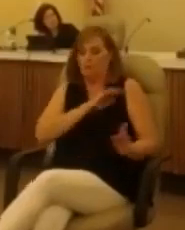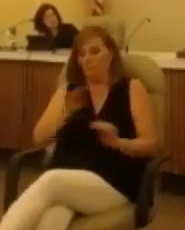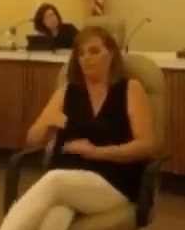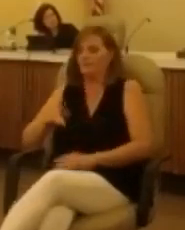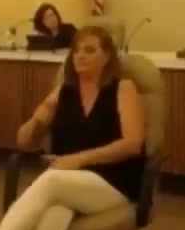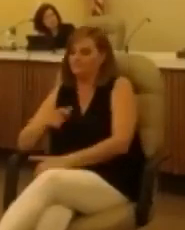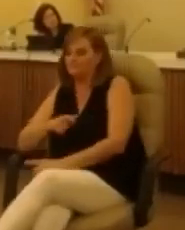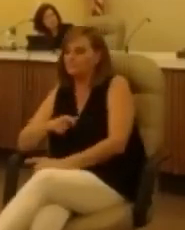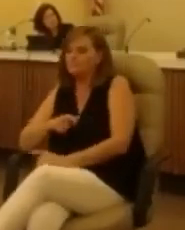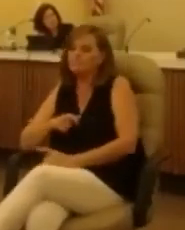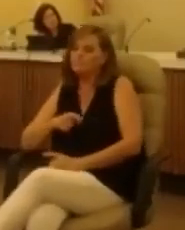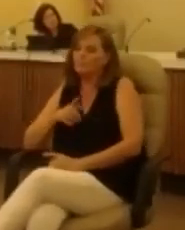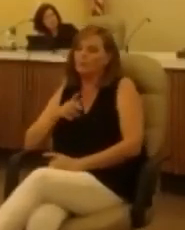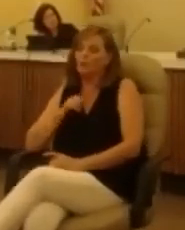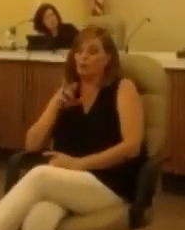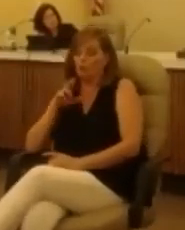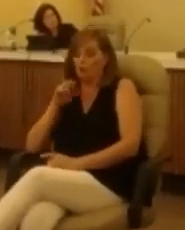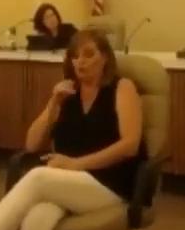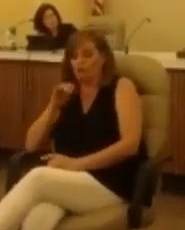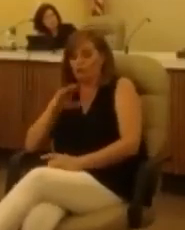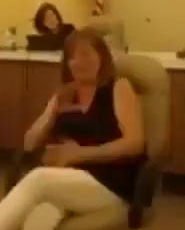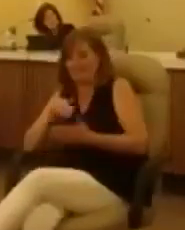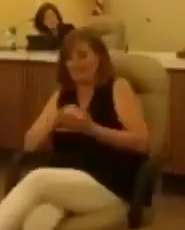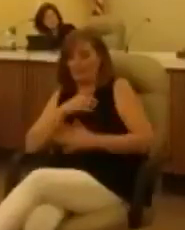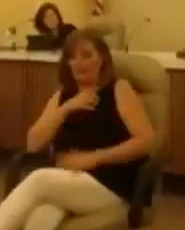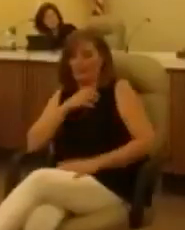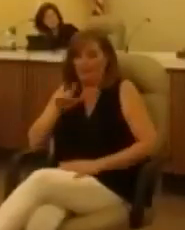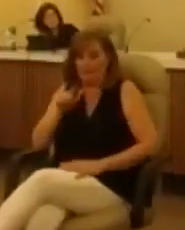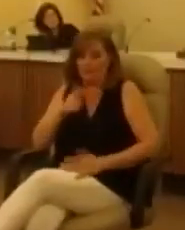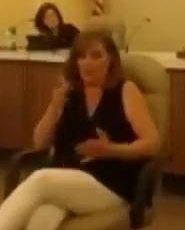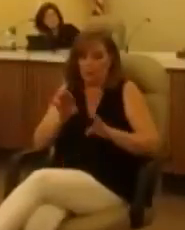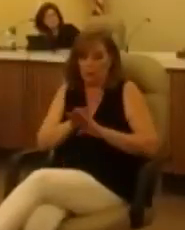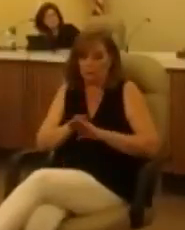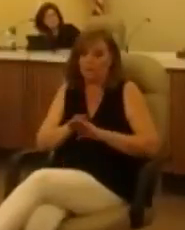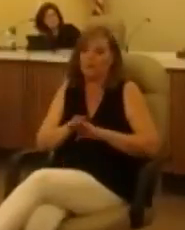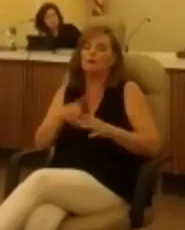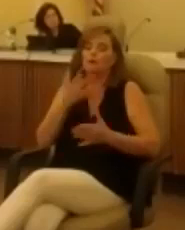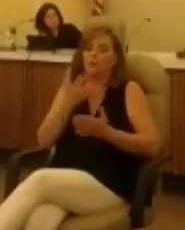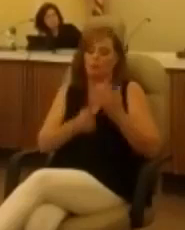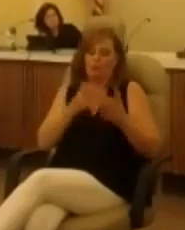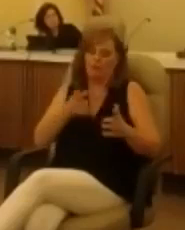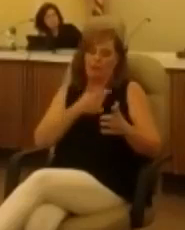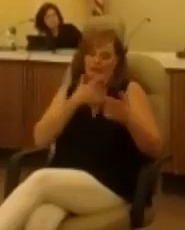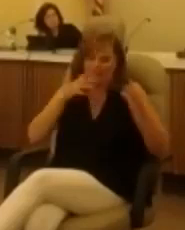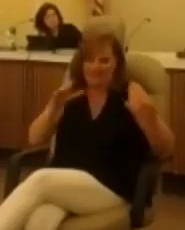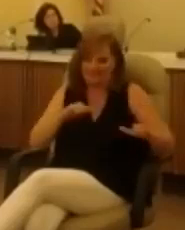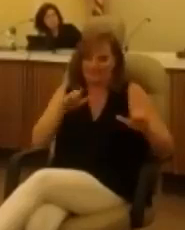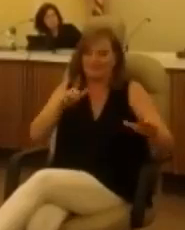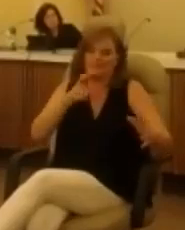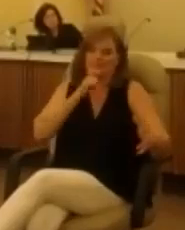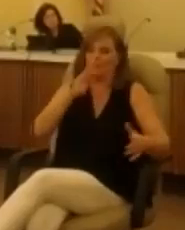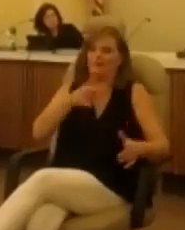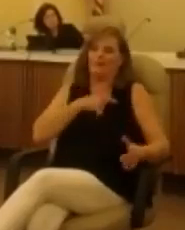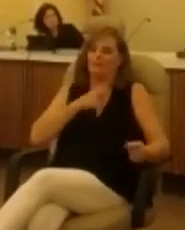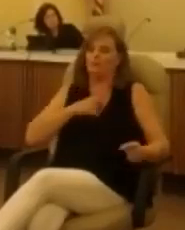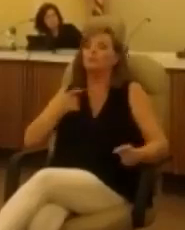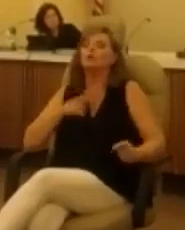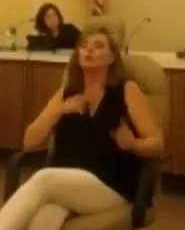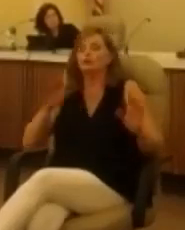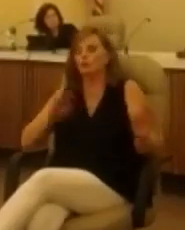the past because the rec center and library were closed. They both now have activity at them, so we can't do that. So we're going